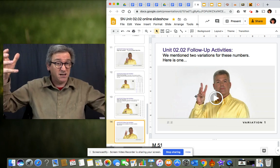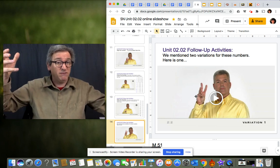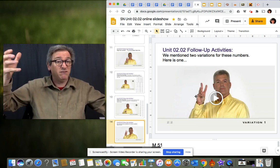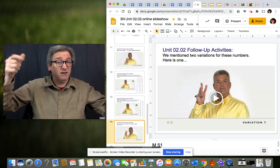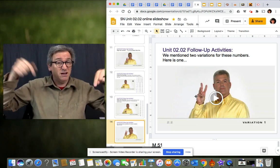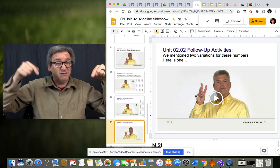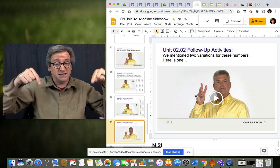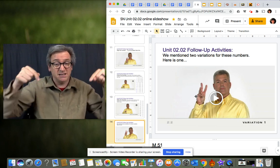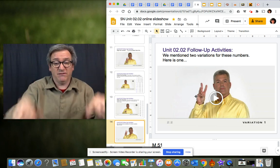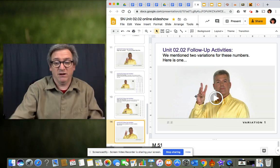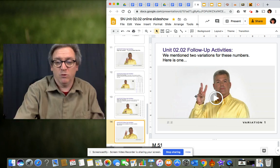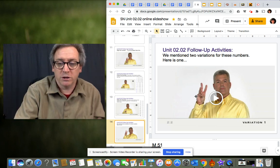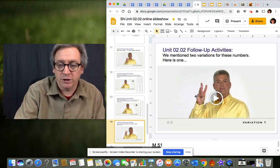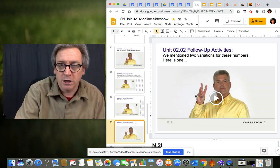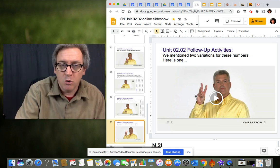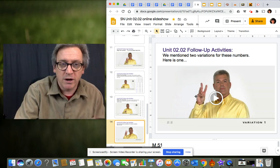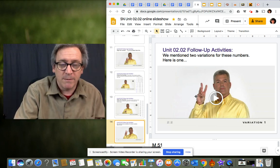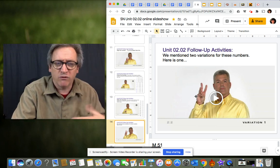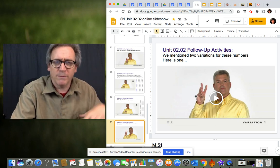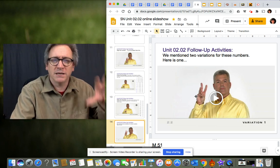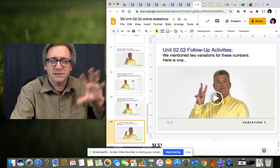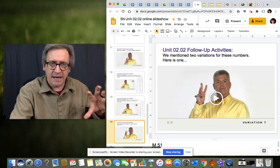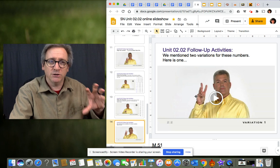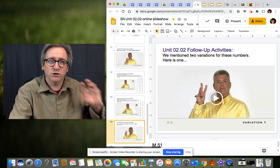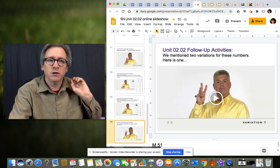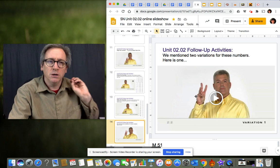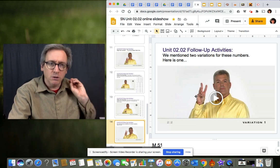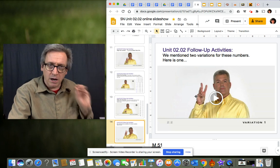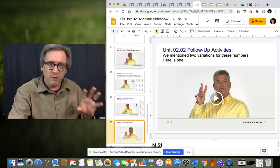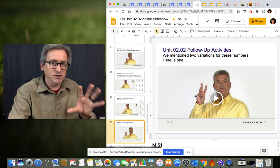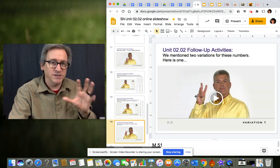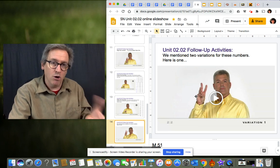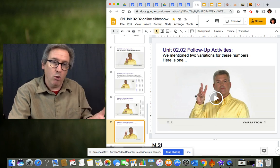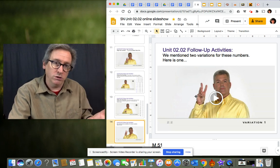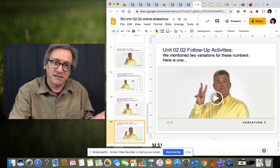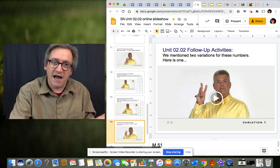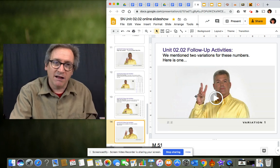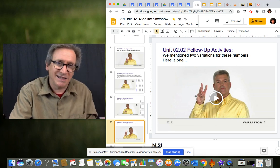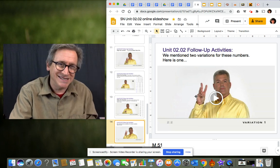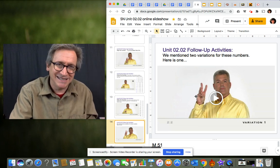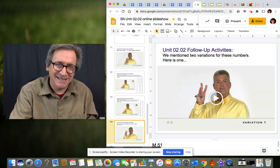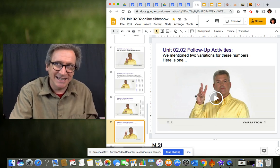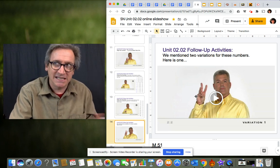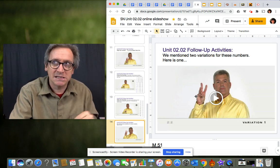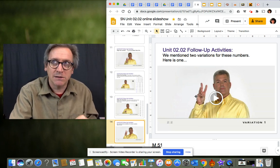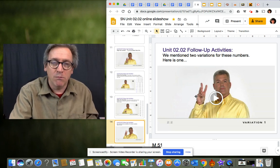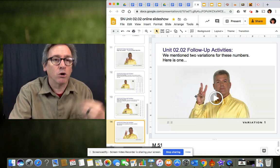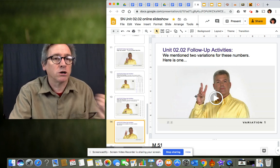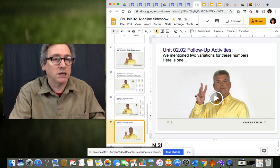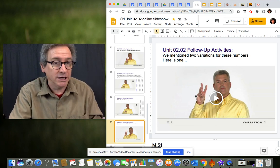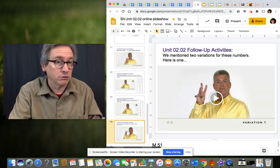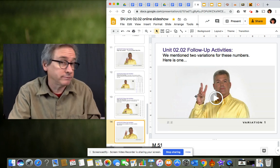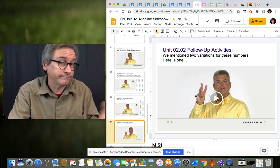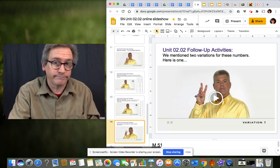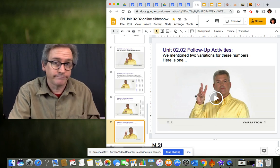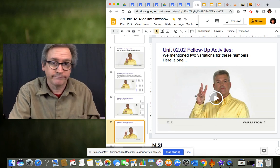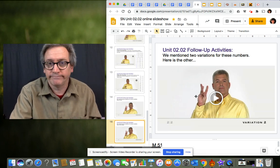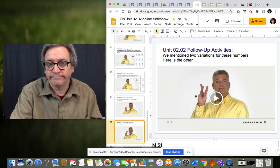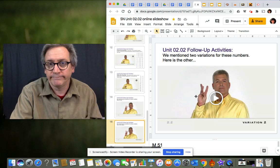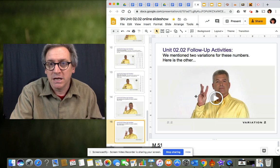presentational stuff. That's definitely more clear. When I'm performing on stage, I always use the old style because it's more clear.